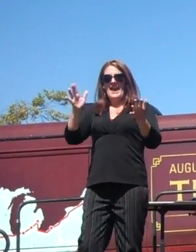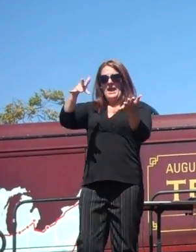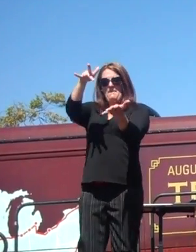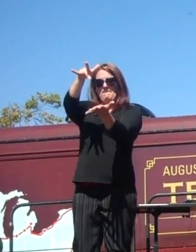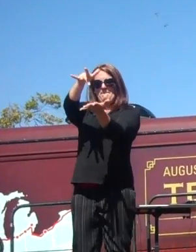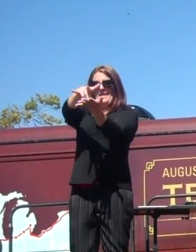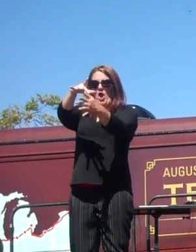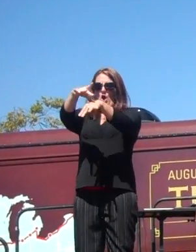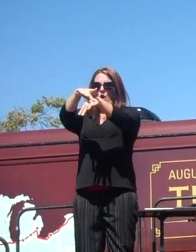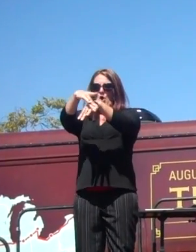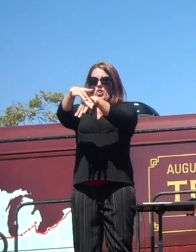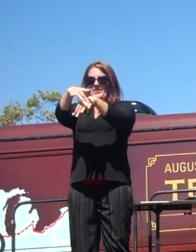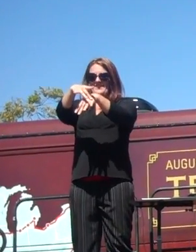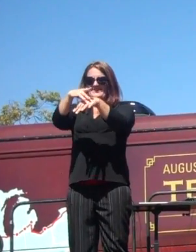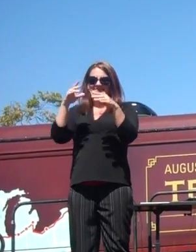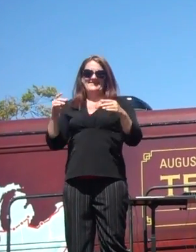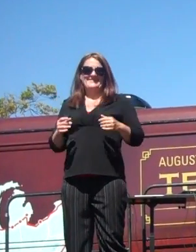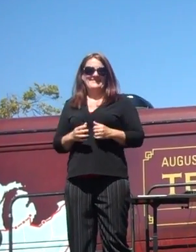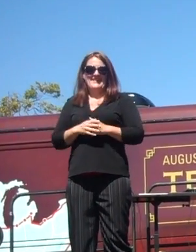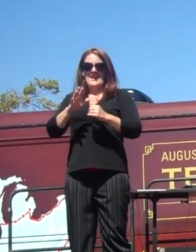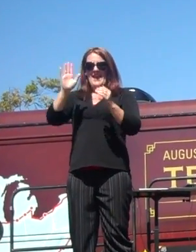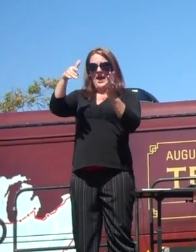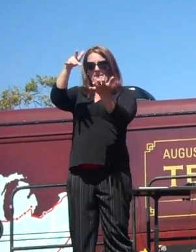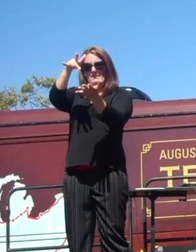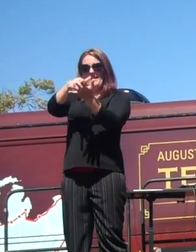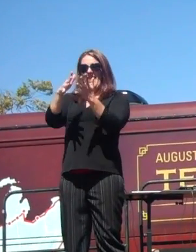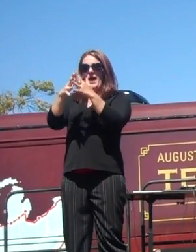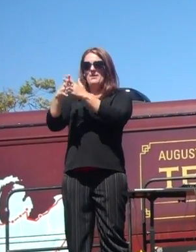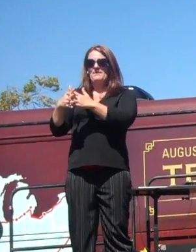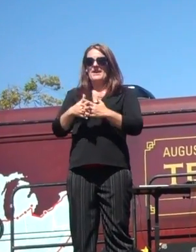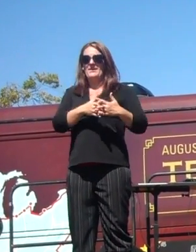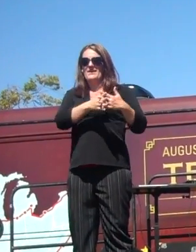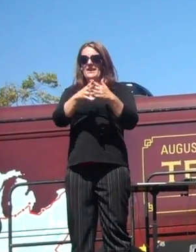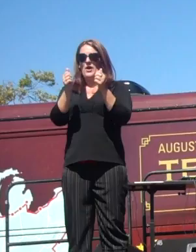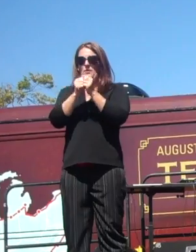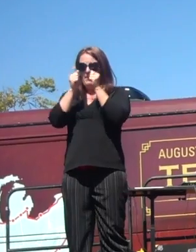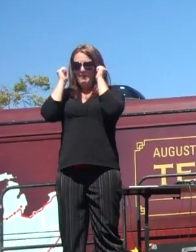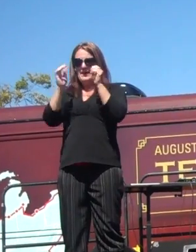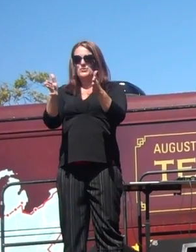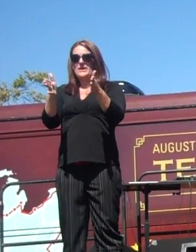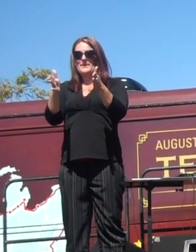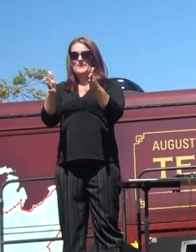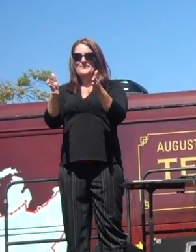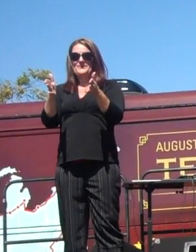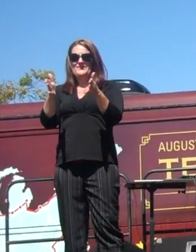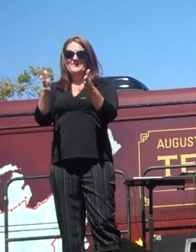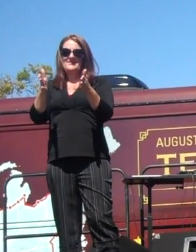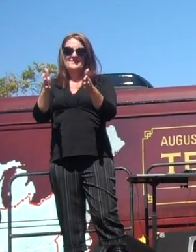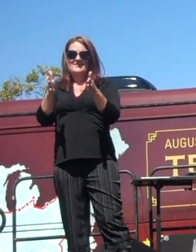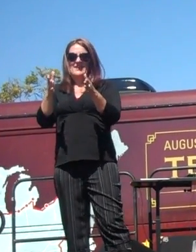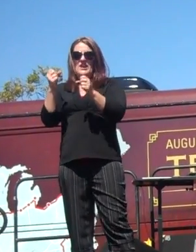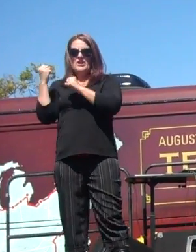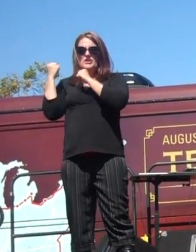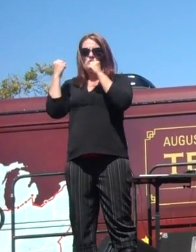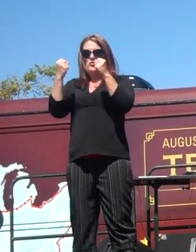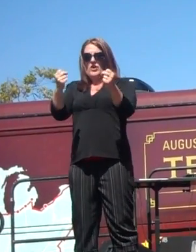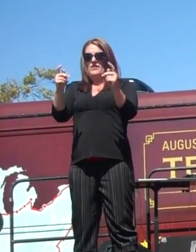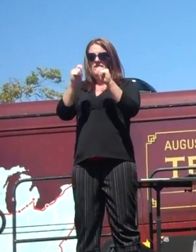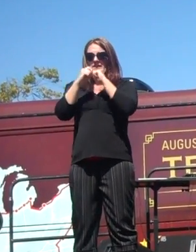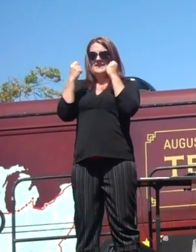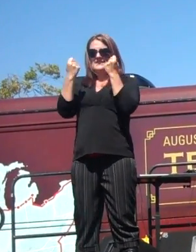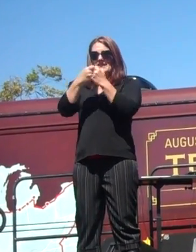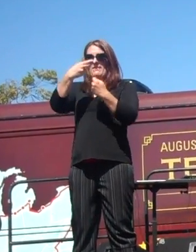Earth, in Middle America with the mainstream. We drove up in the Team